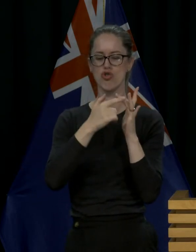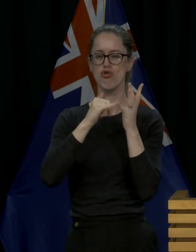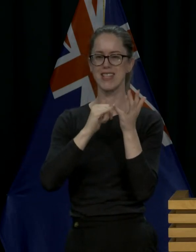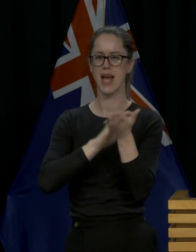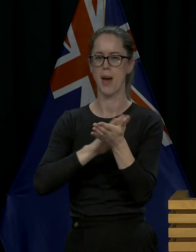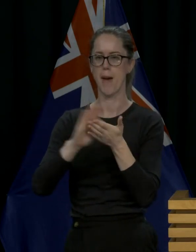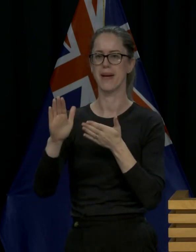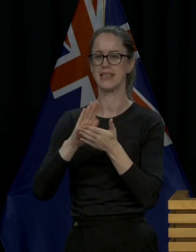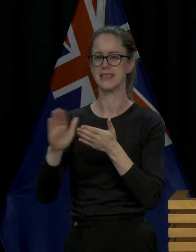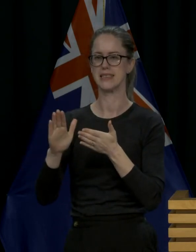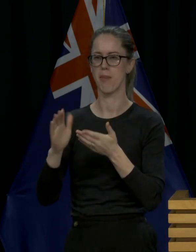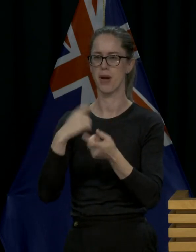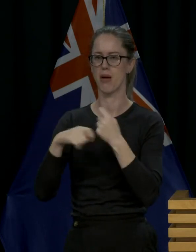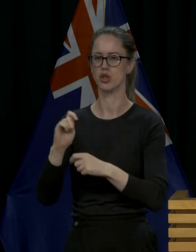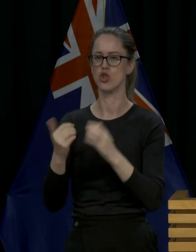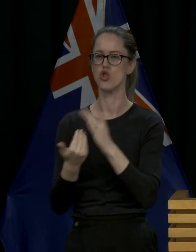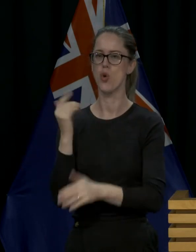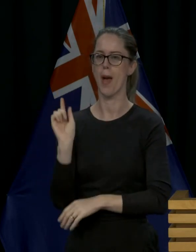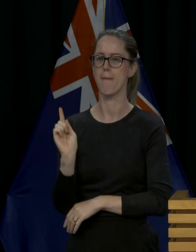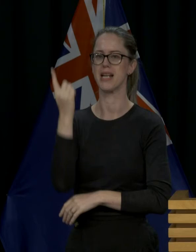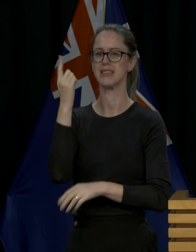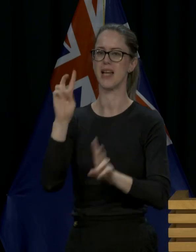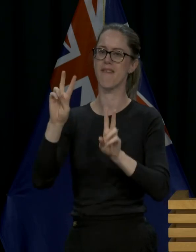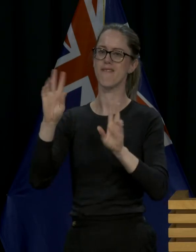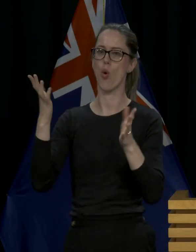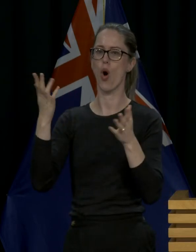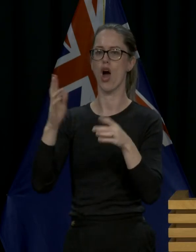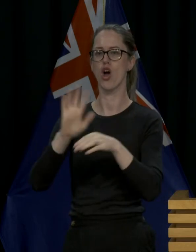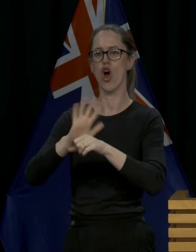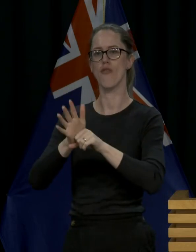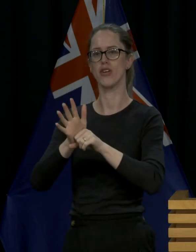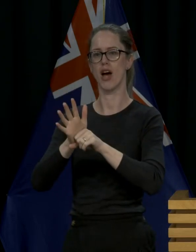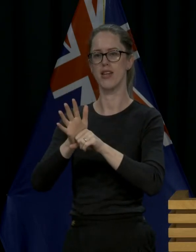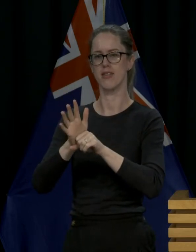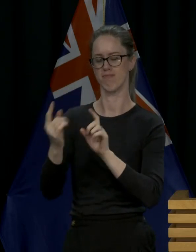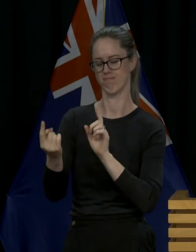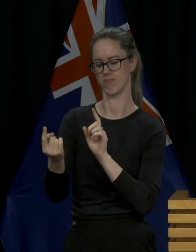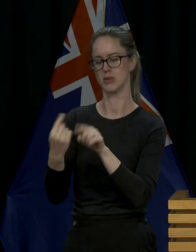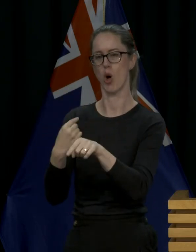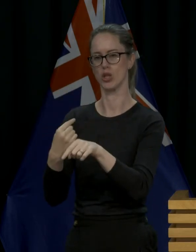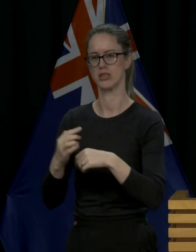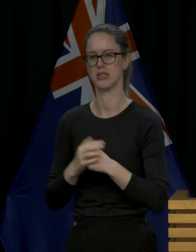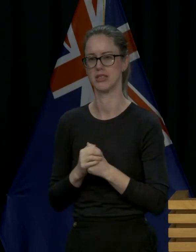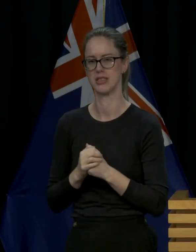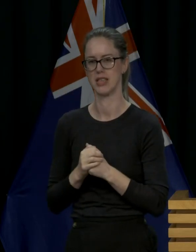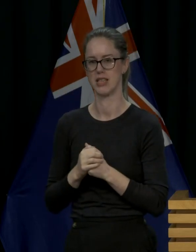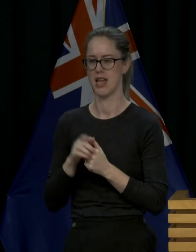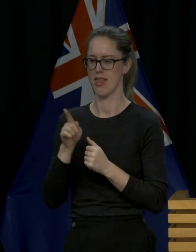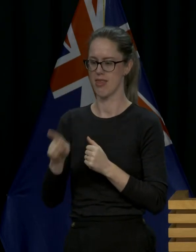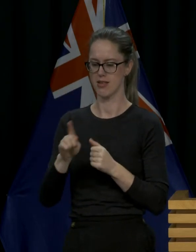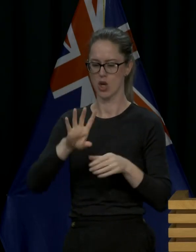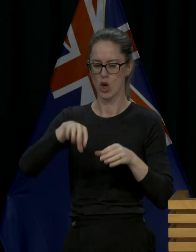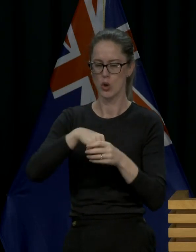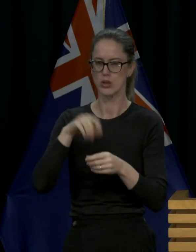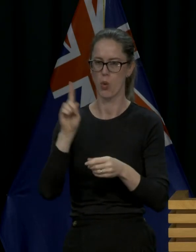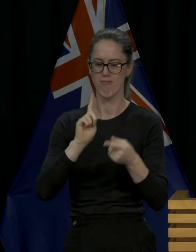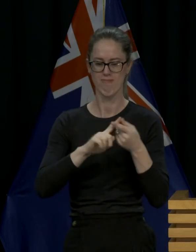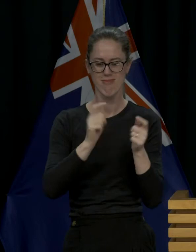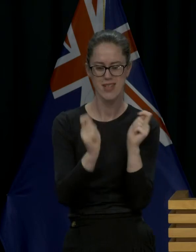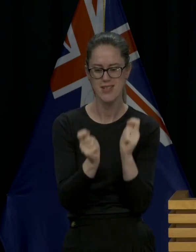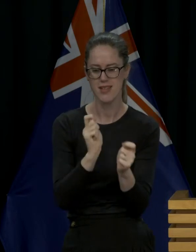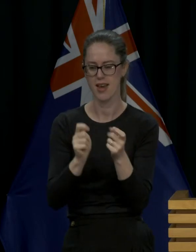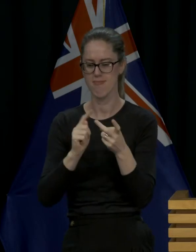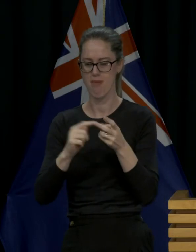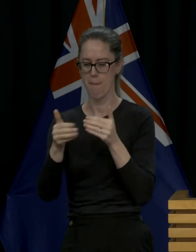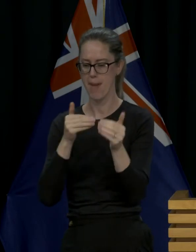new portfolio of Minister for COVID-19 Response, which will draw together responsibilities from testing